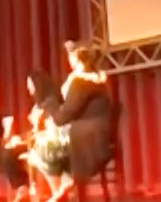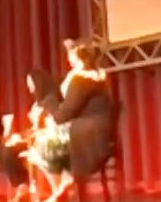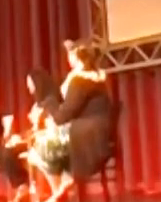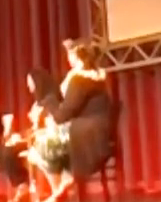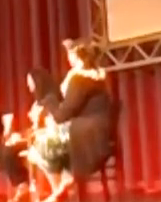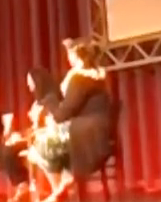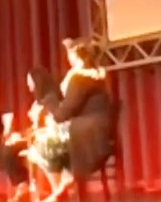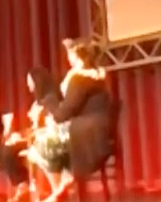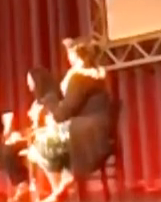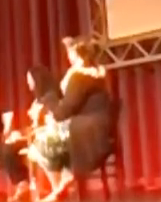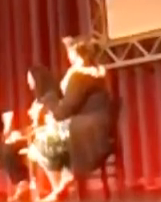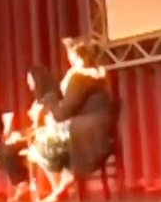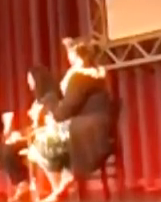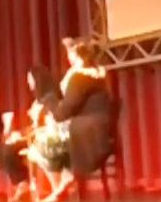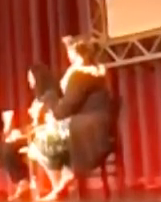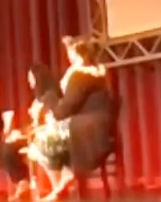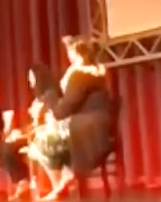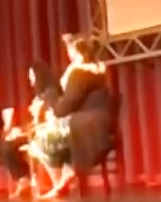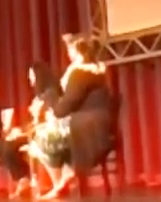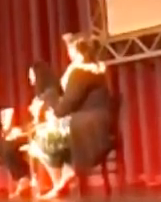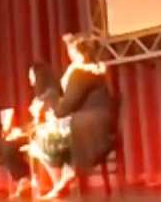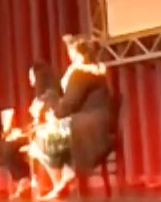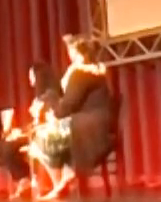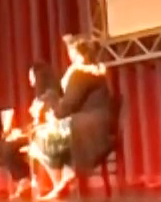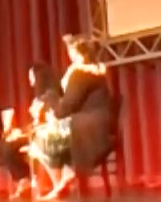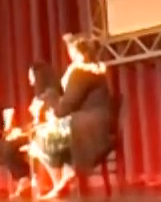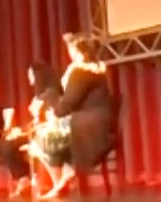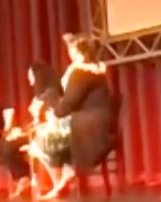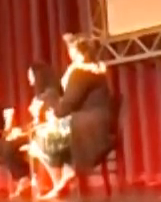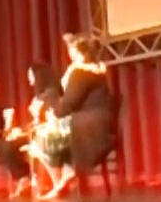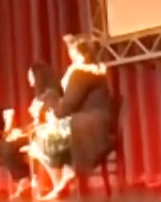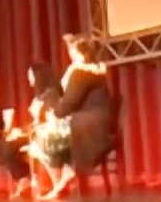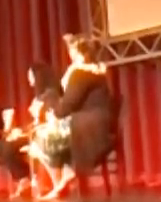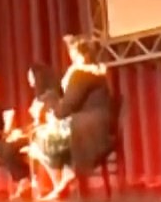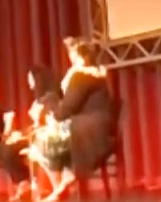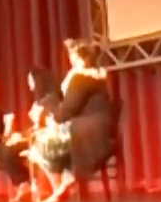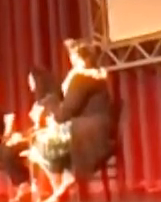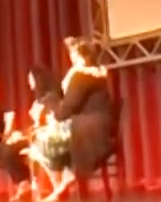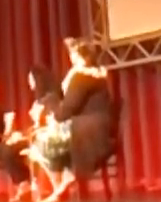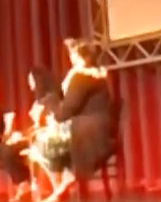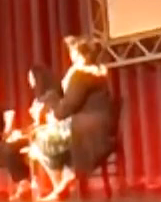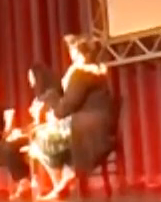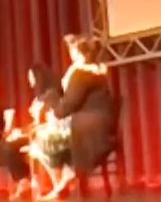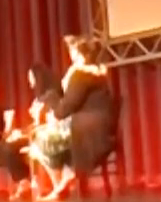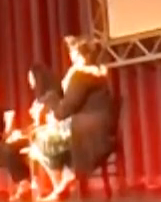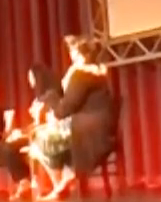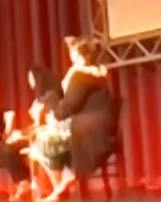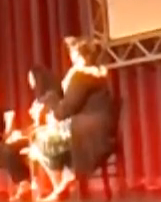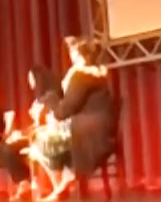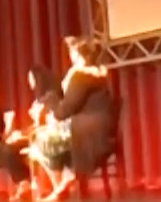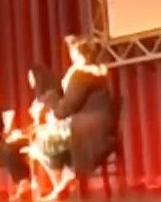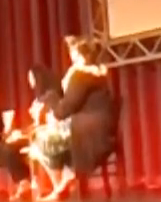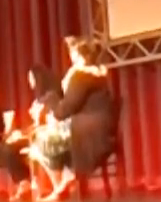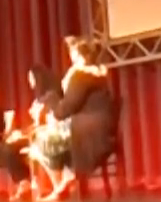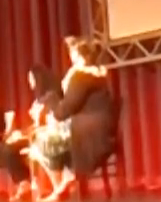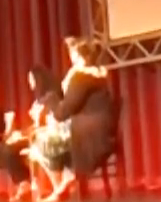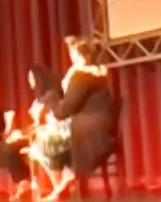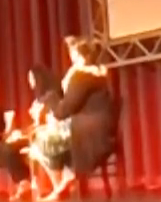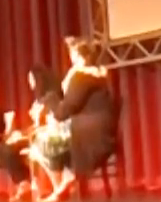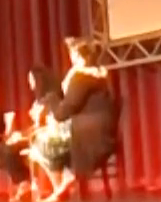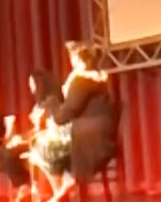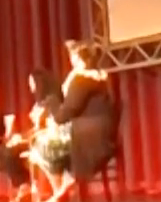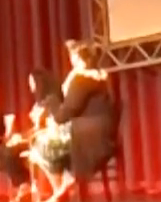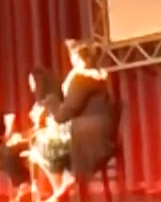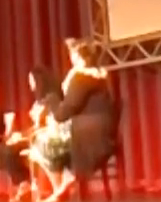just for us to get that, that space is really what it comes to. But yeah, it's one of the